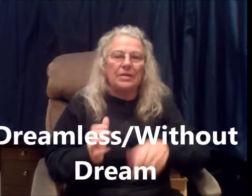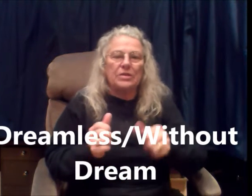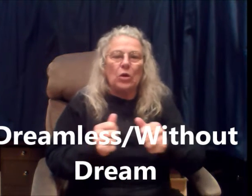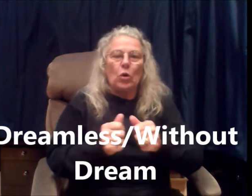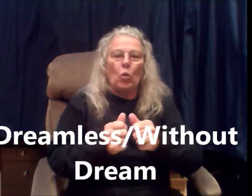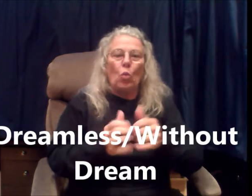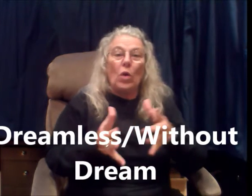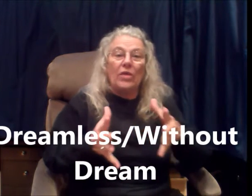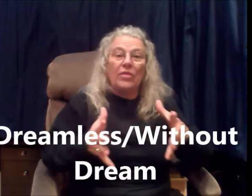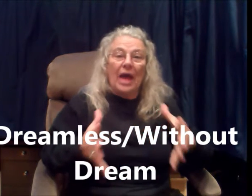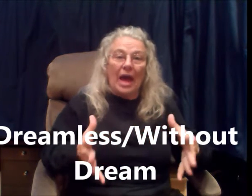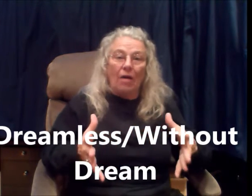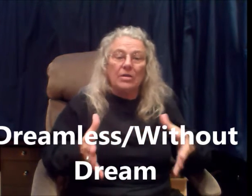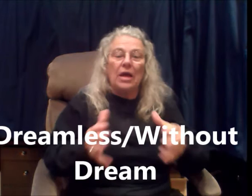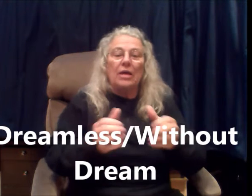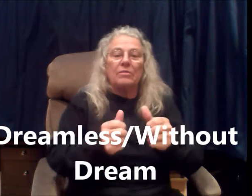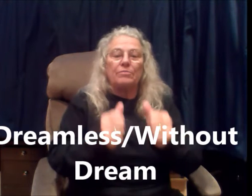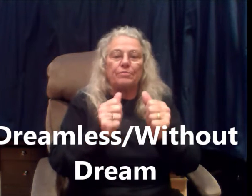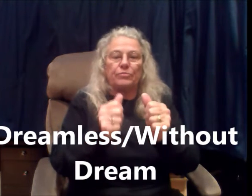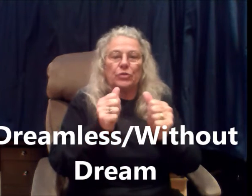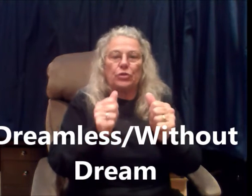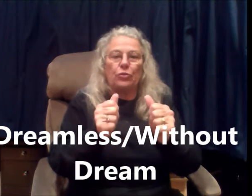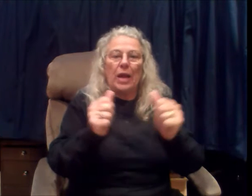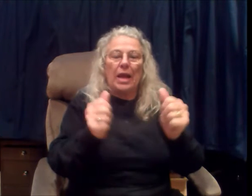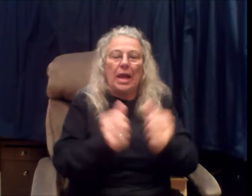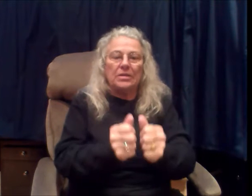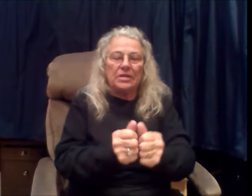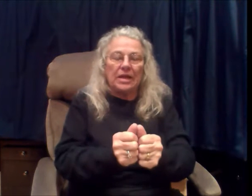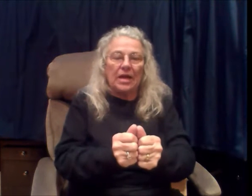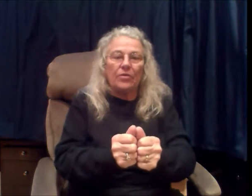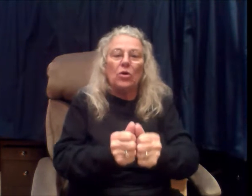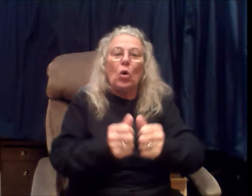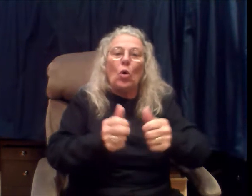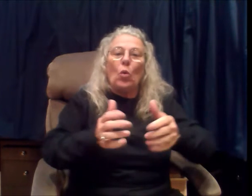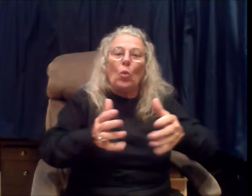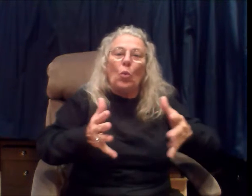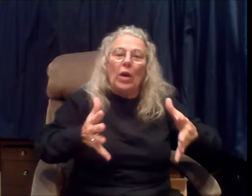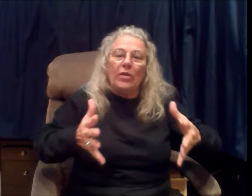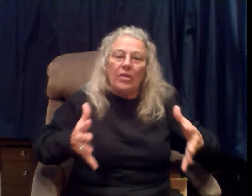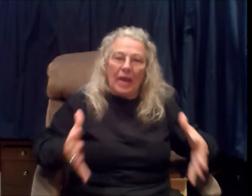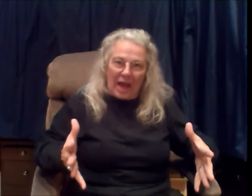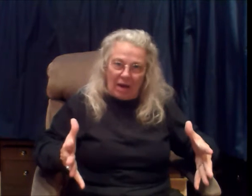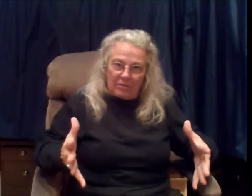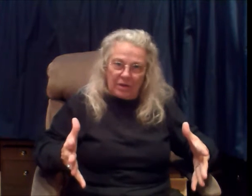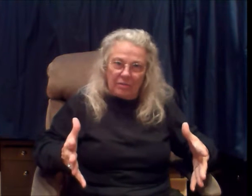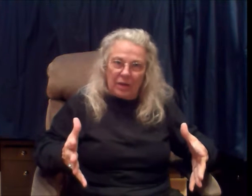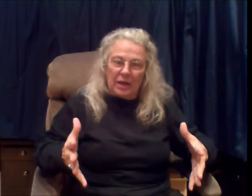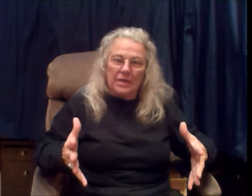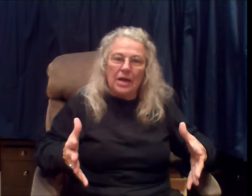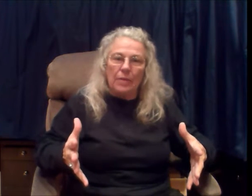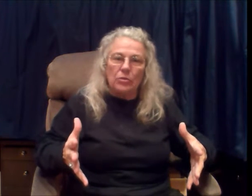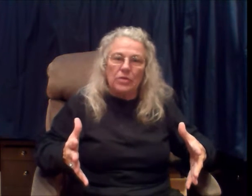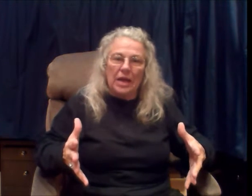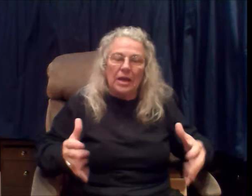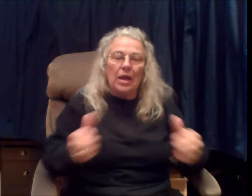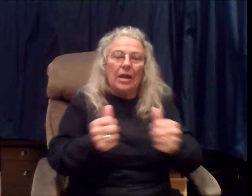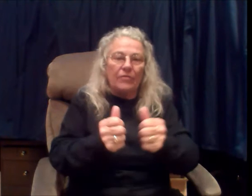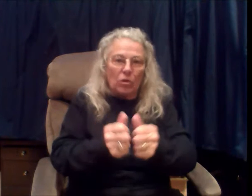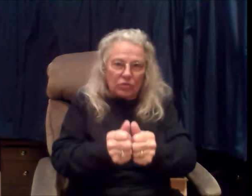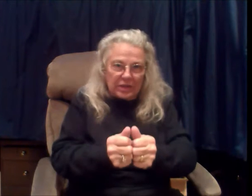Dreamless. Without. Two A hands together. Without. Anytime you take it, if it goes